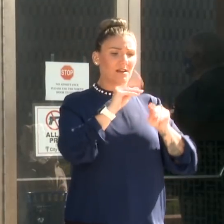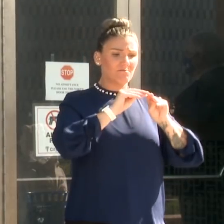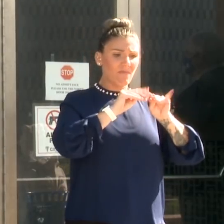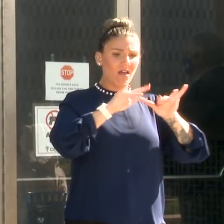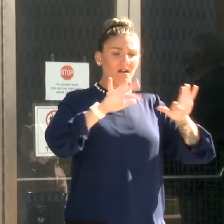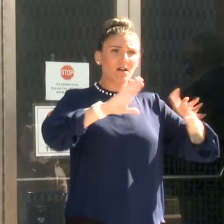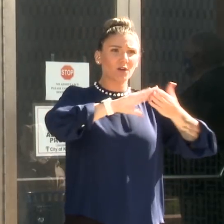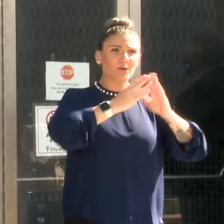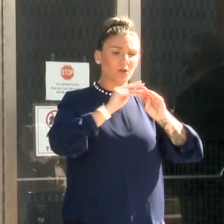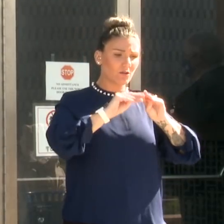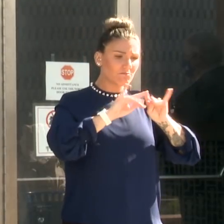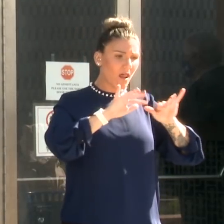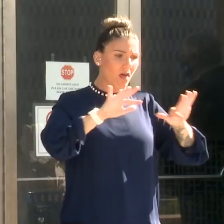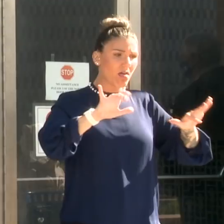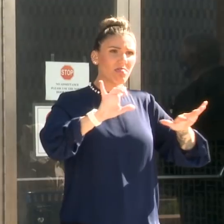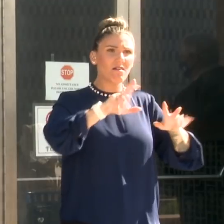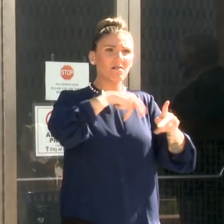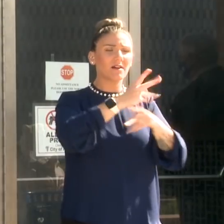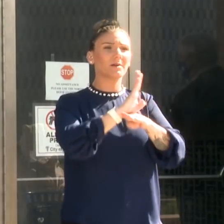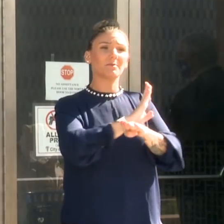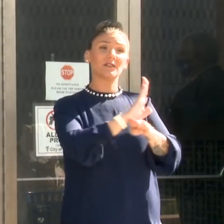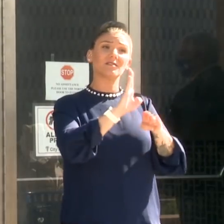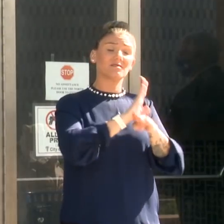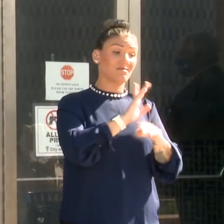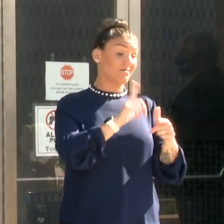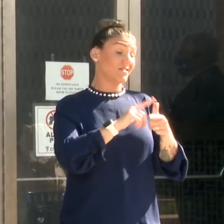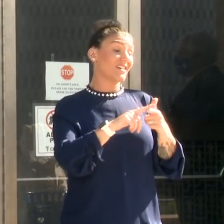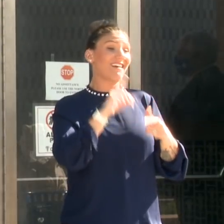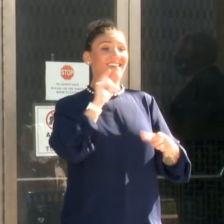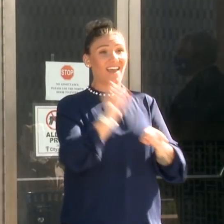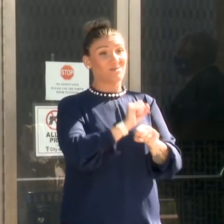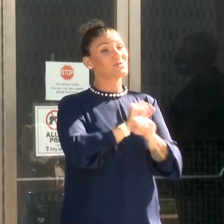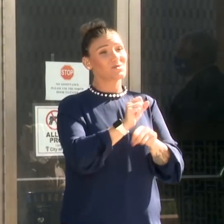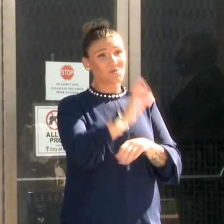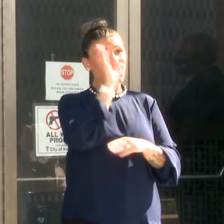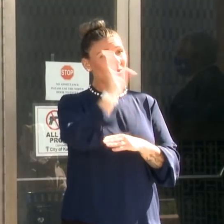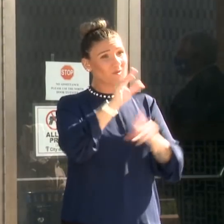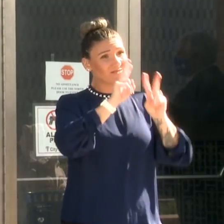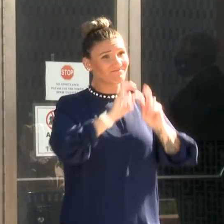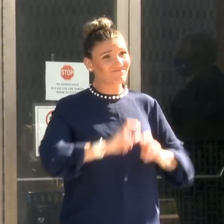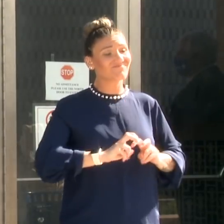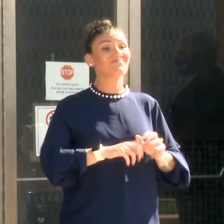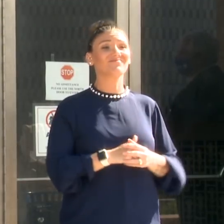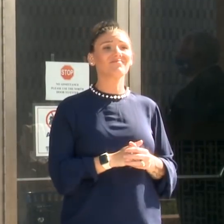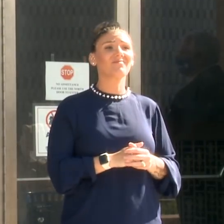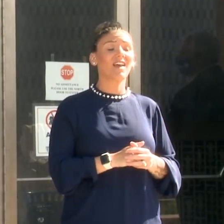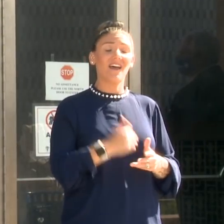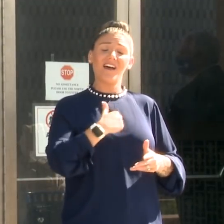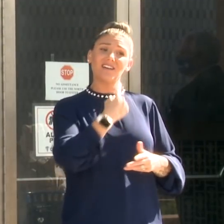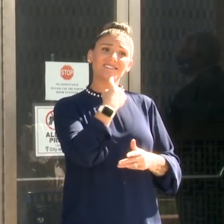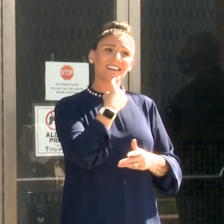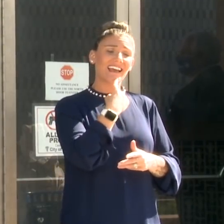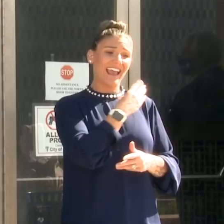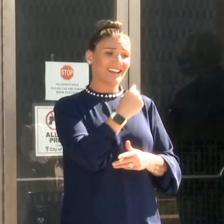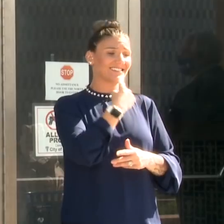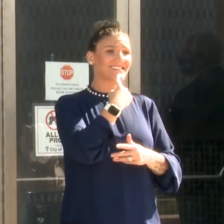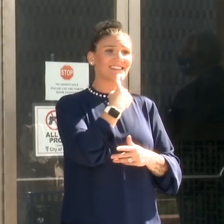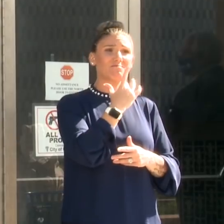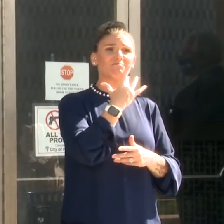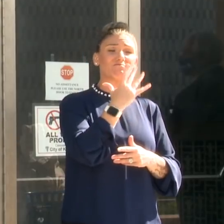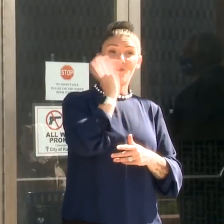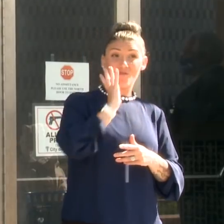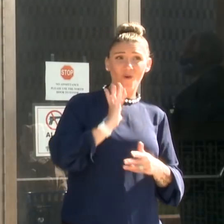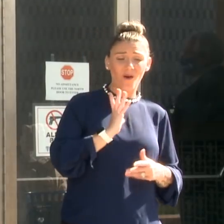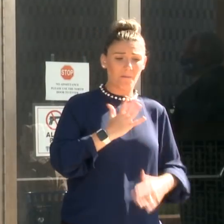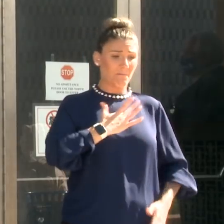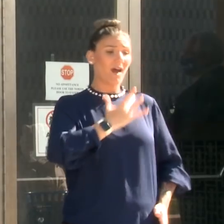community spread happening at those types of establishments, then that is absolutely something we'll evaluate. I will say this, and I've said it before, it is my preference for us